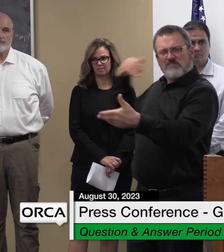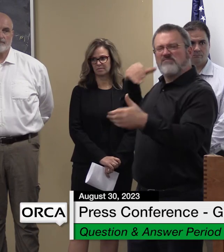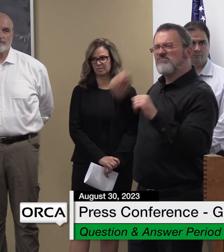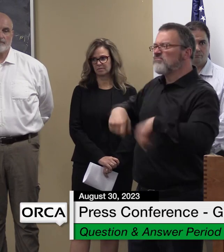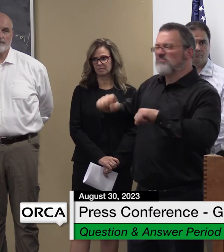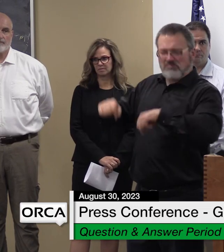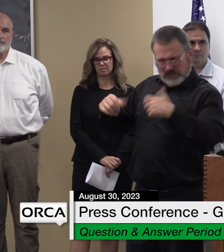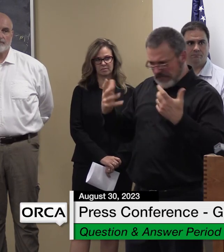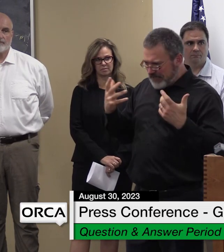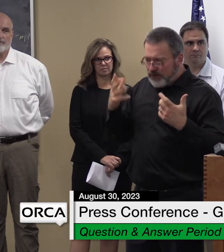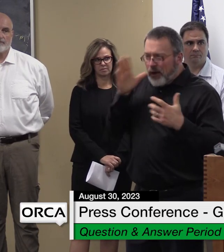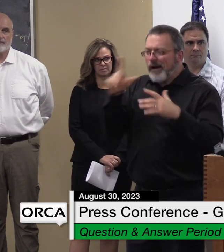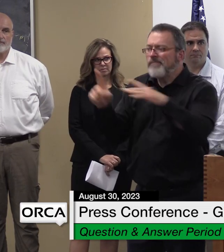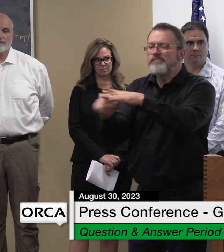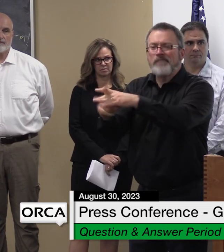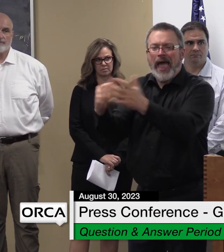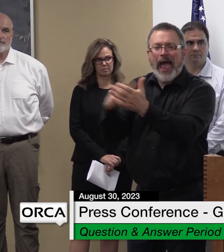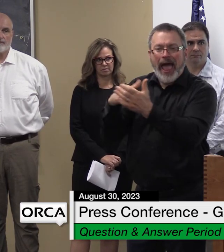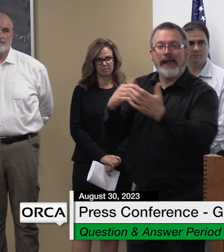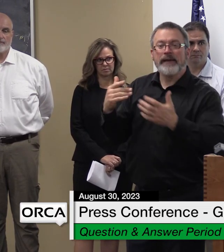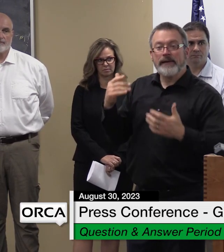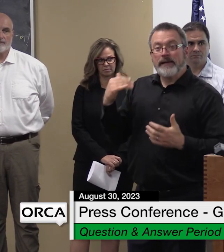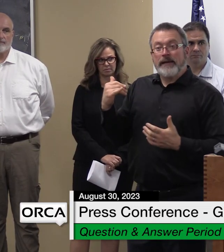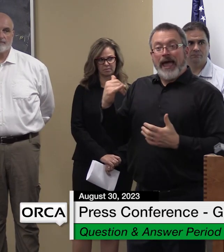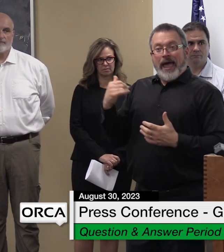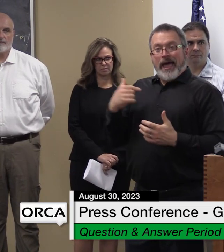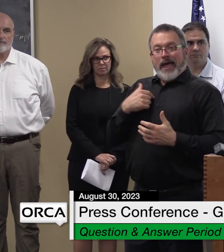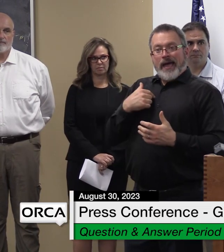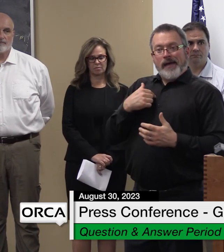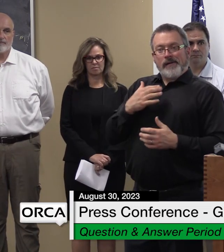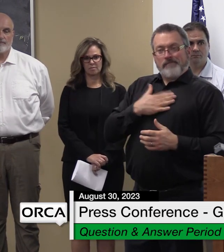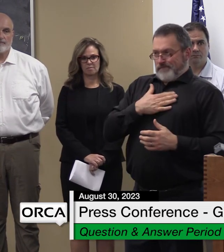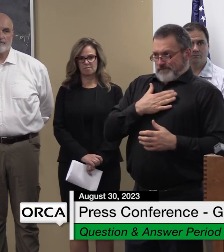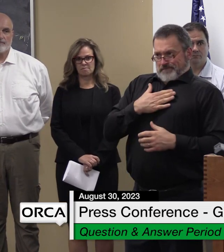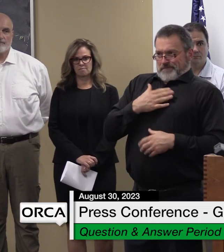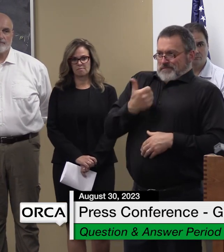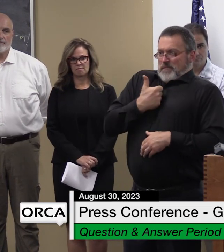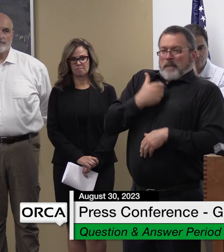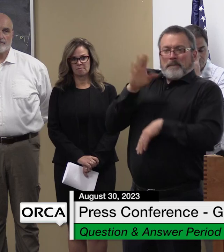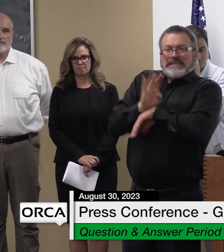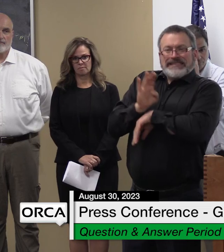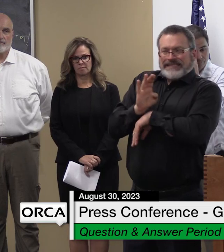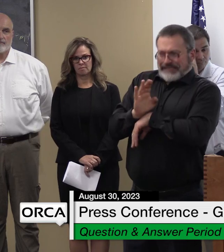been downstream of that with my own business and seen it. So